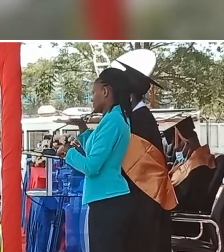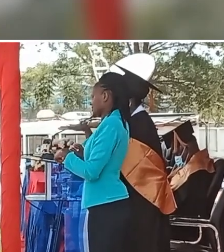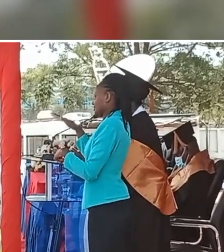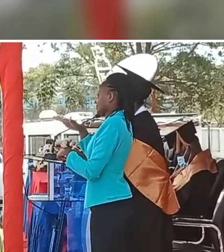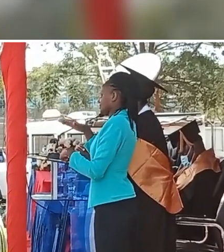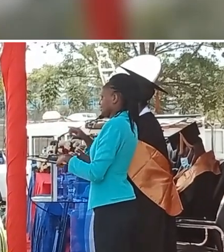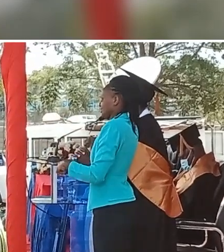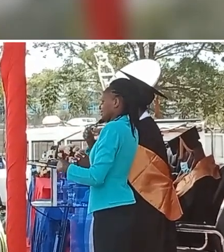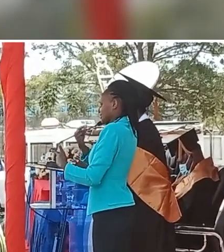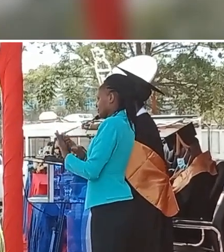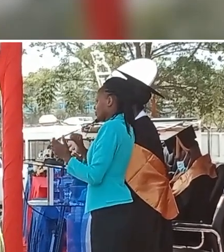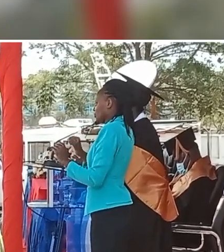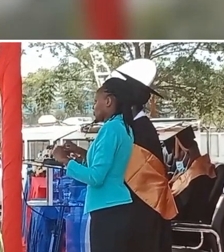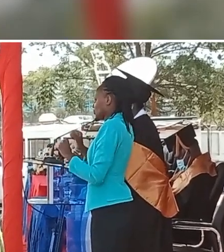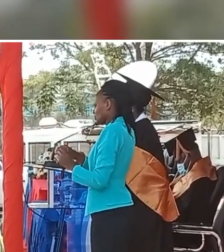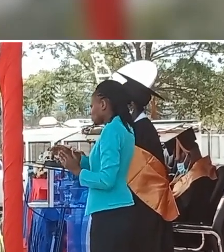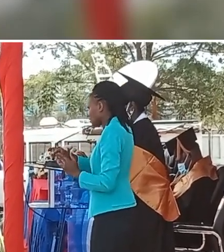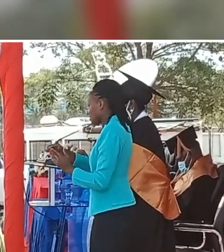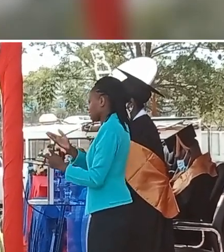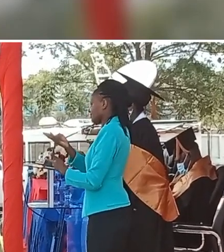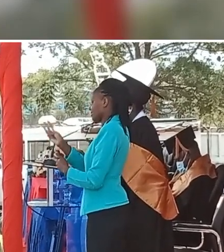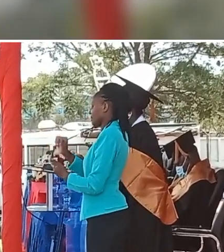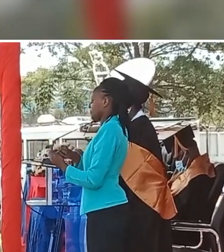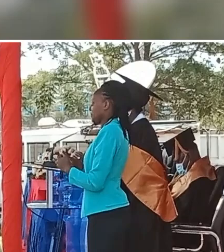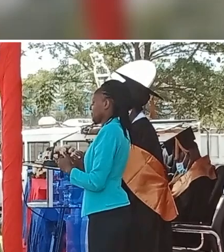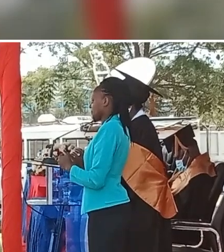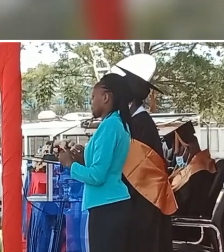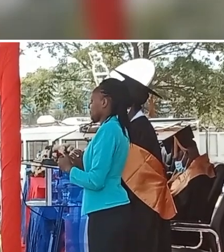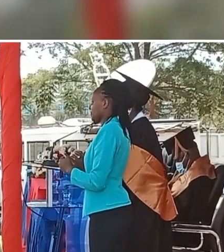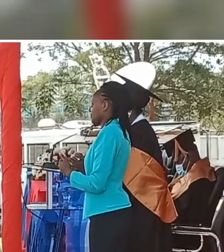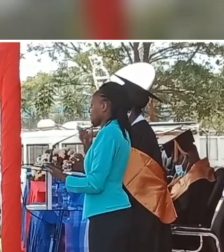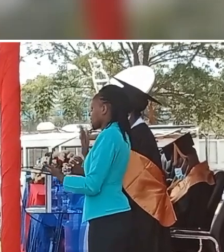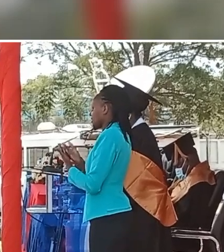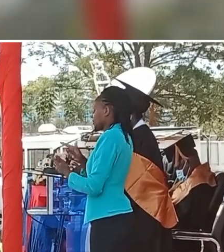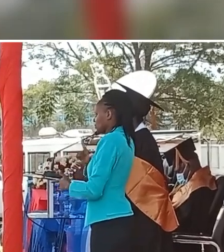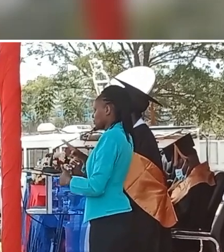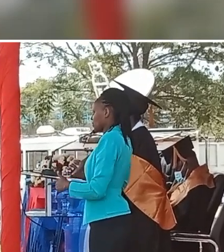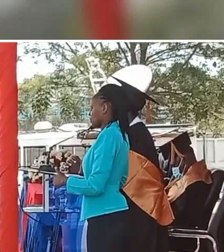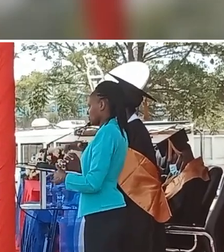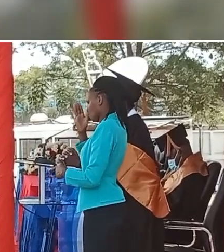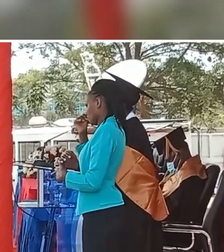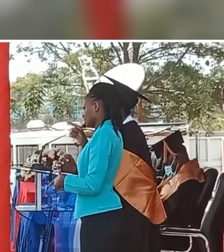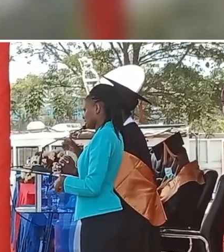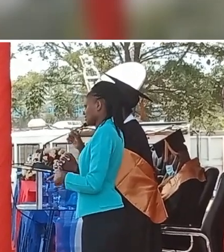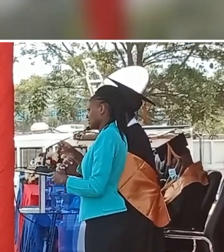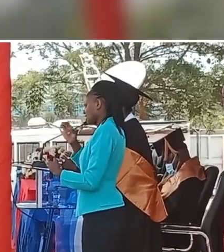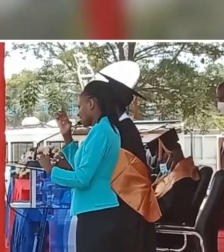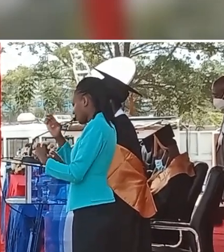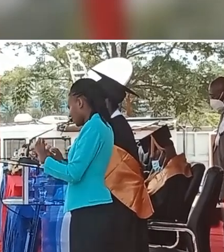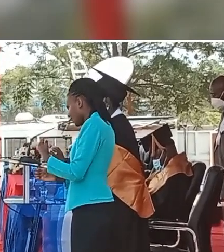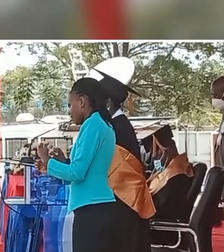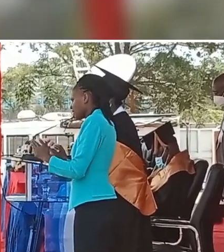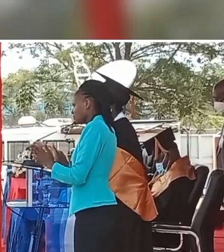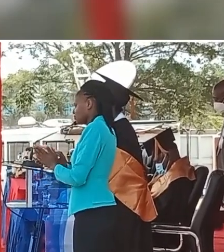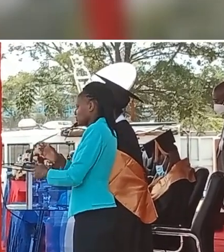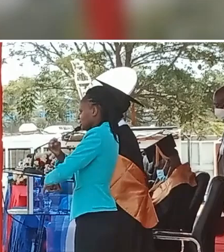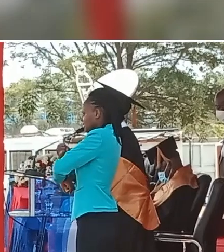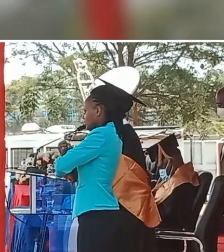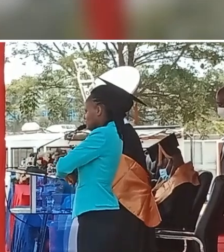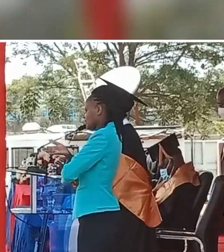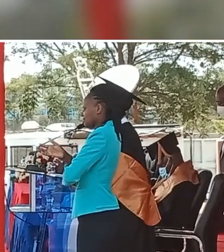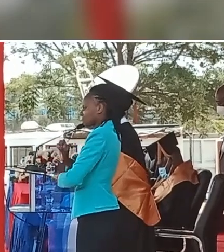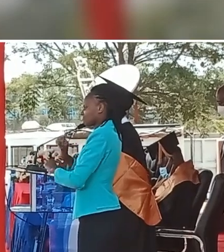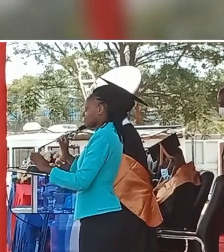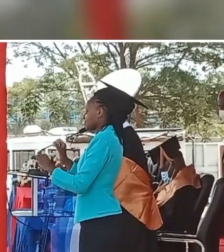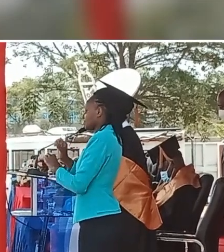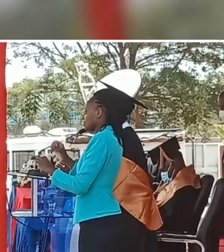your grace will sustain them. Thank you because, Lord, this is not the end of them with this institution. But,